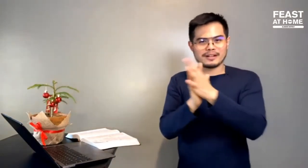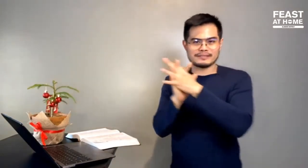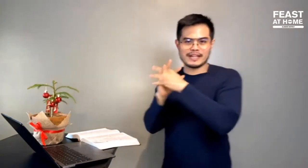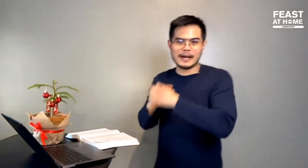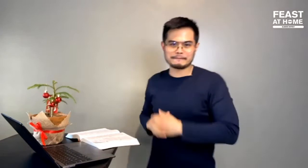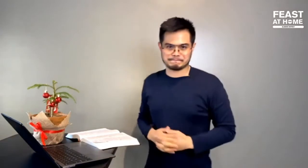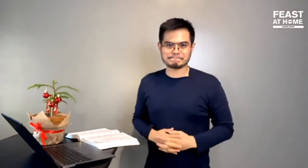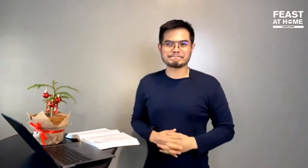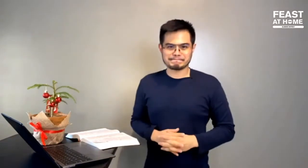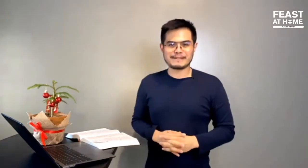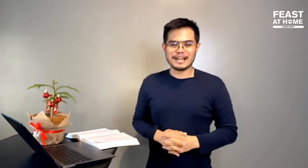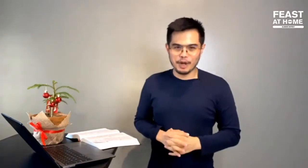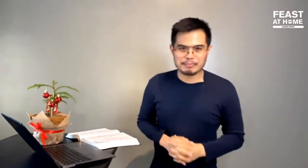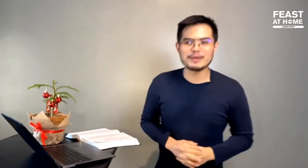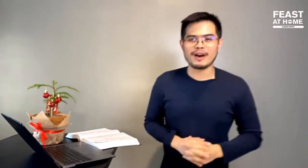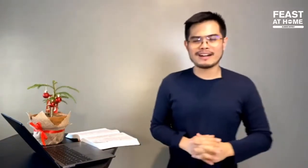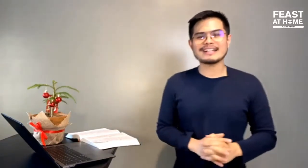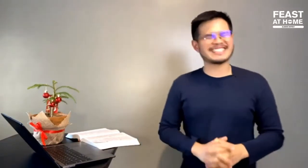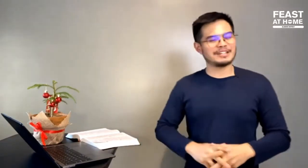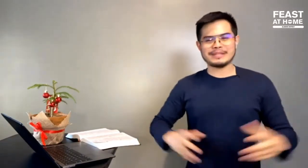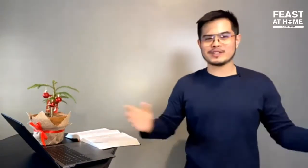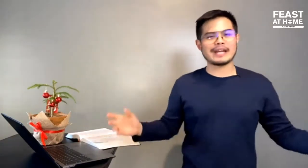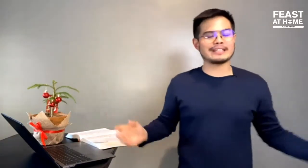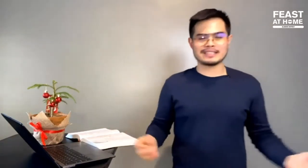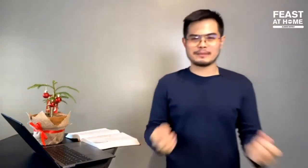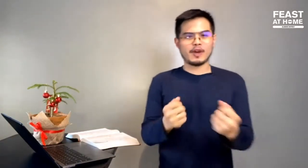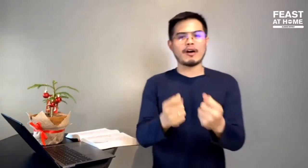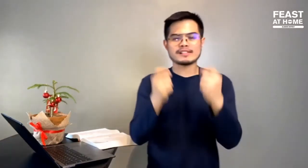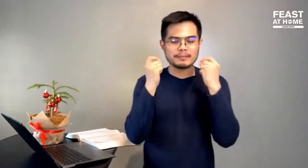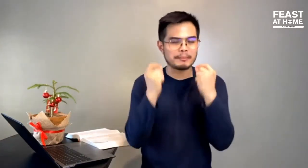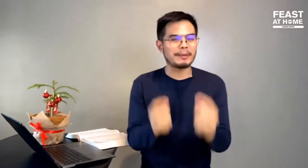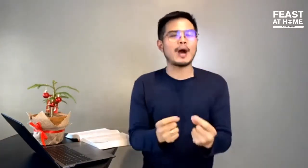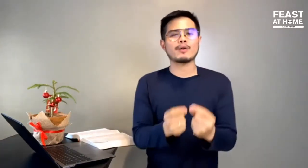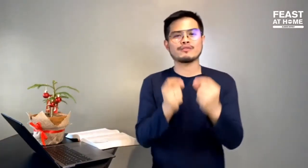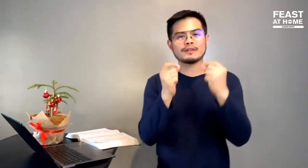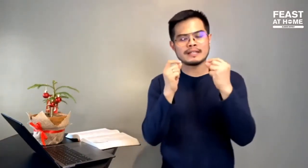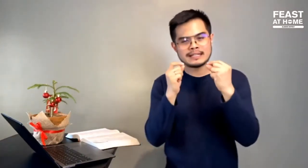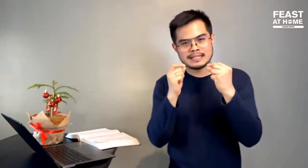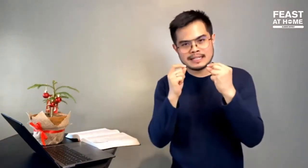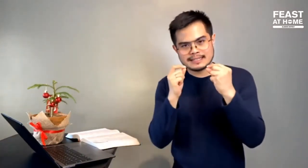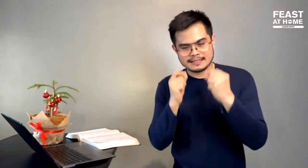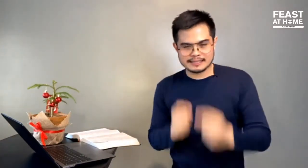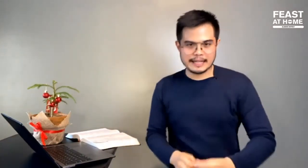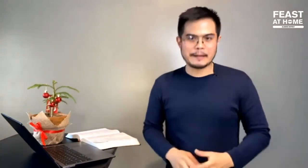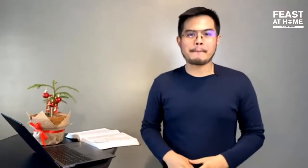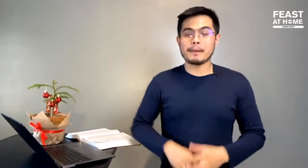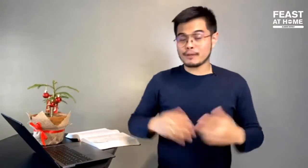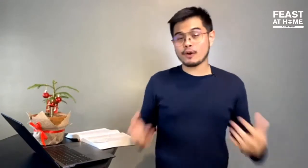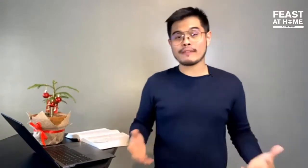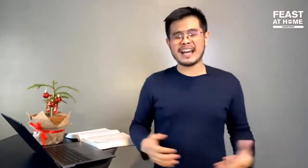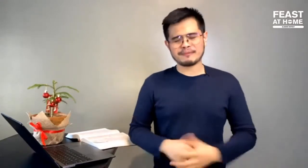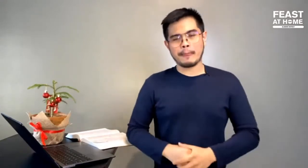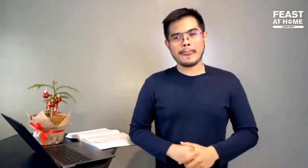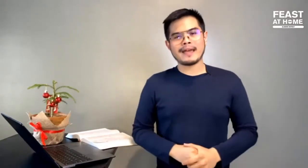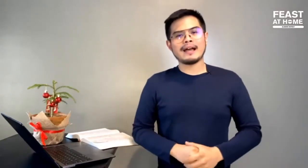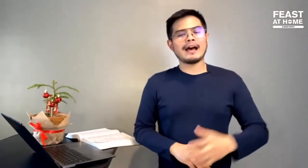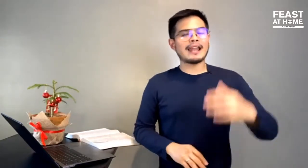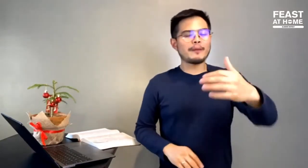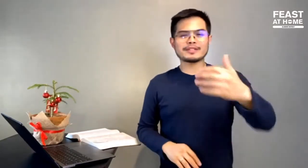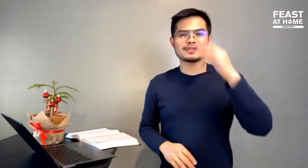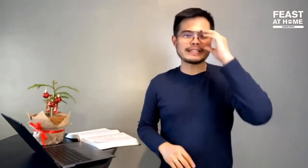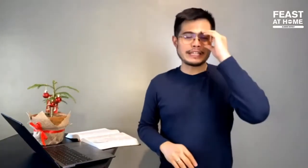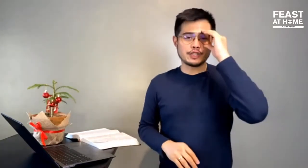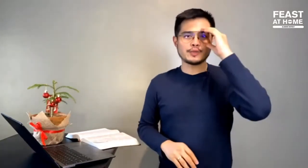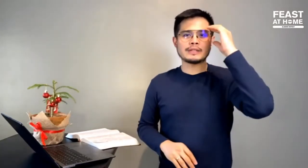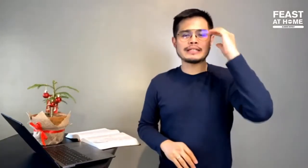ready for the Word of God? I hope you are. It's going to be great. It's going to be awesome and powerful today. But before that,